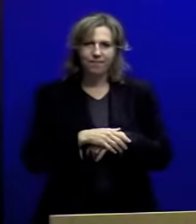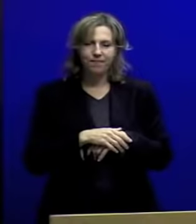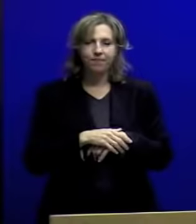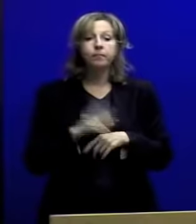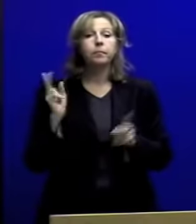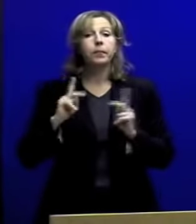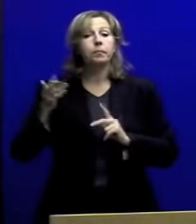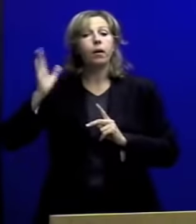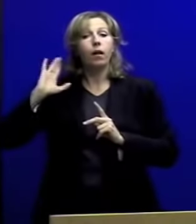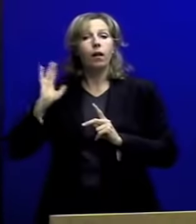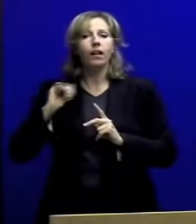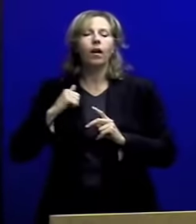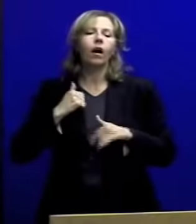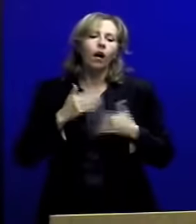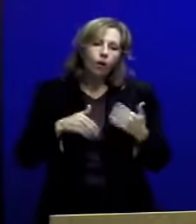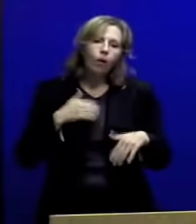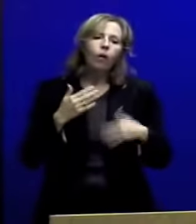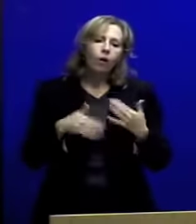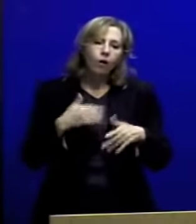rest were sick.